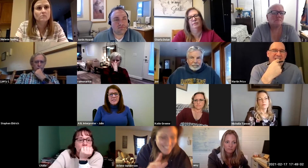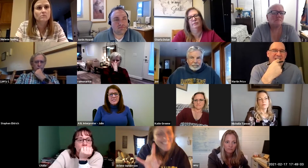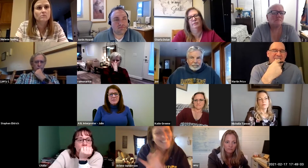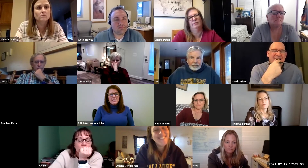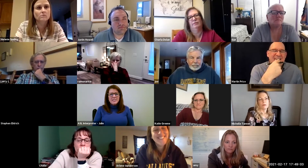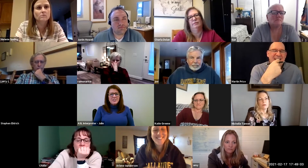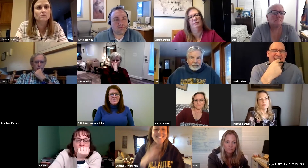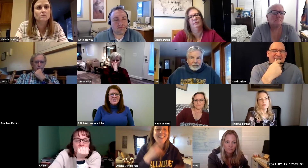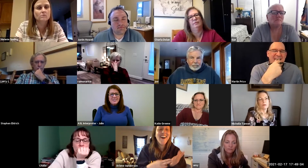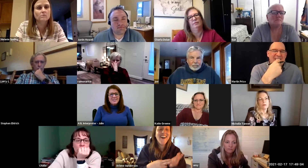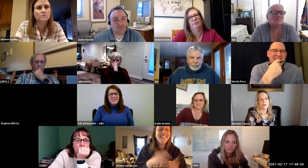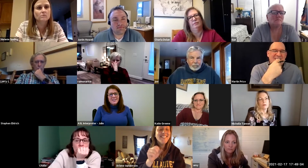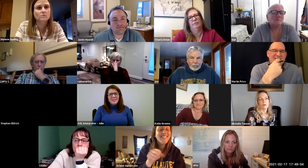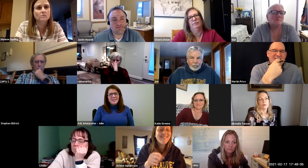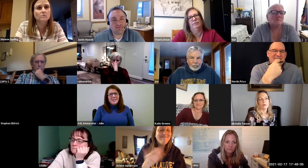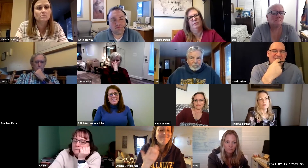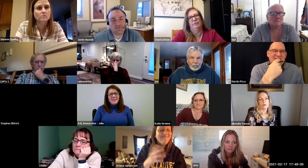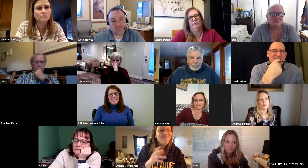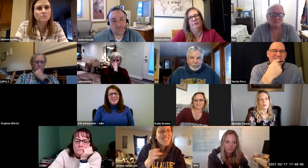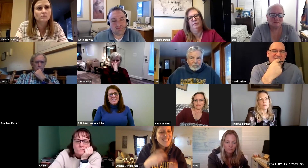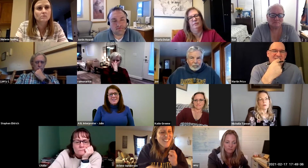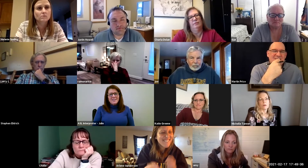You might see my tears.